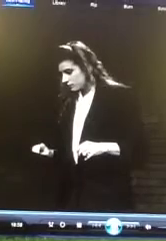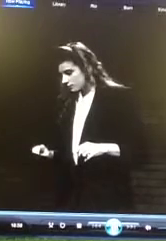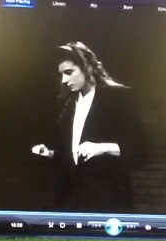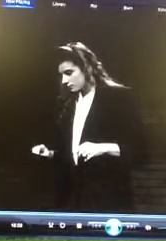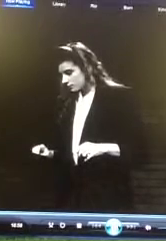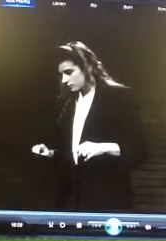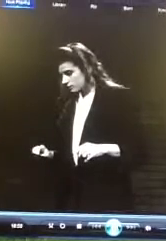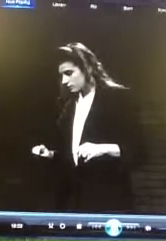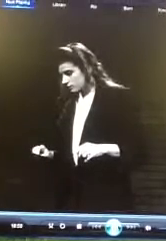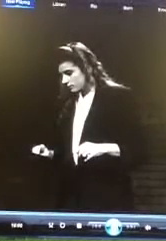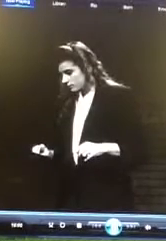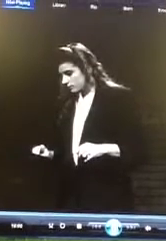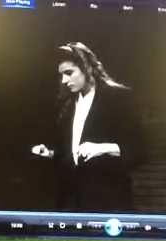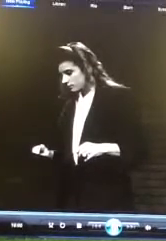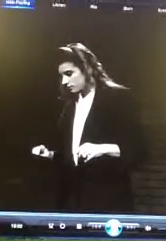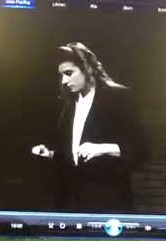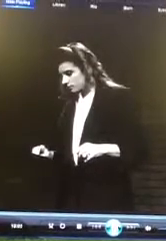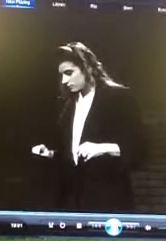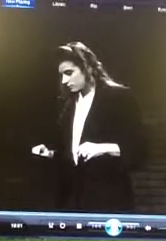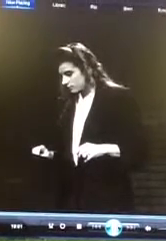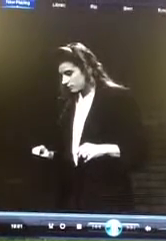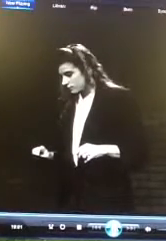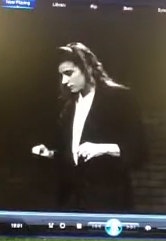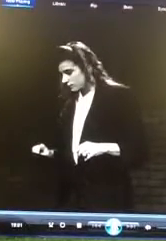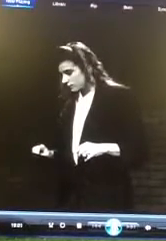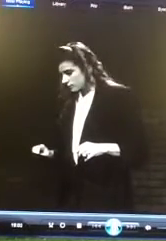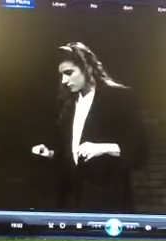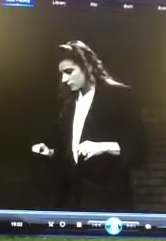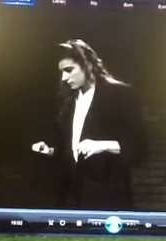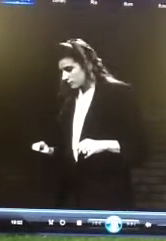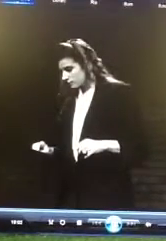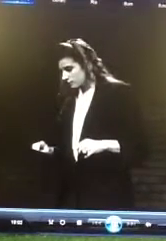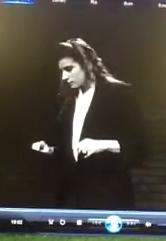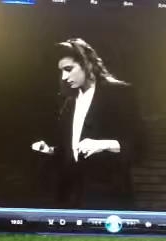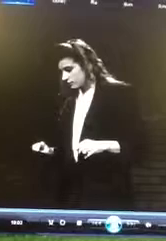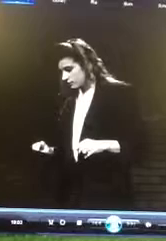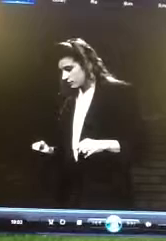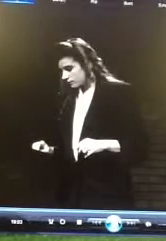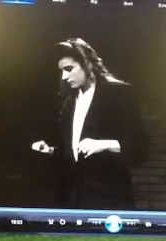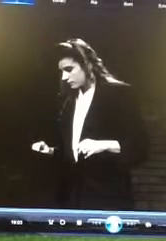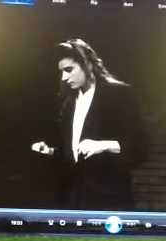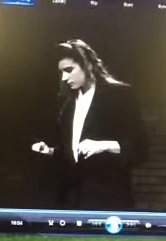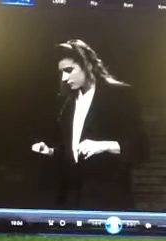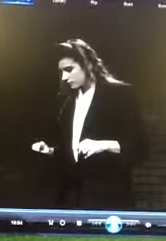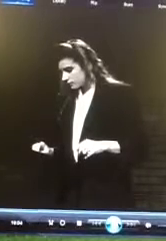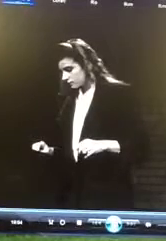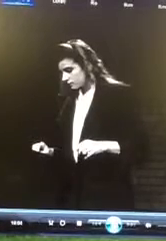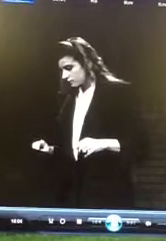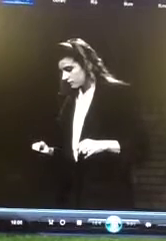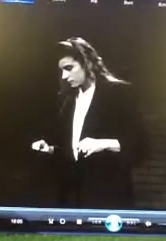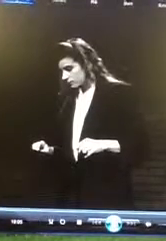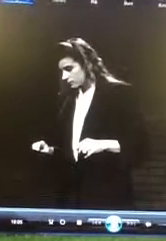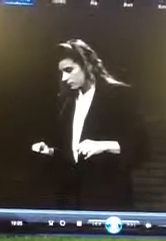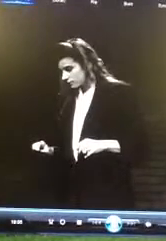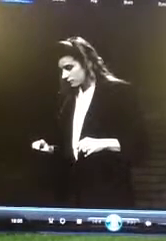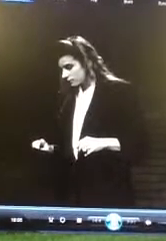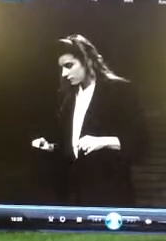Sometimes people get confused about and mix up Title I, II, and III.